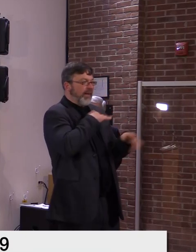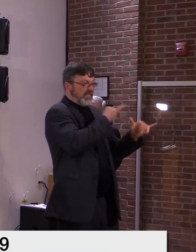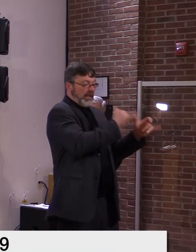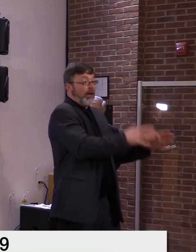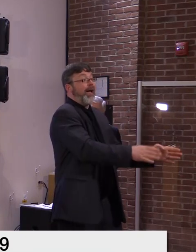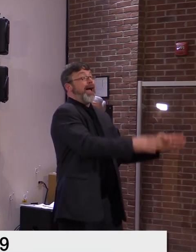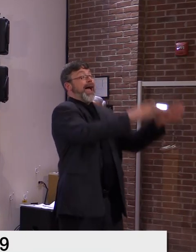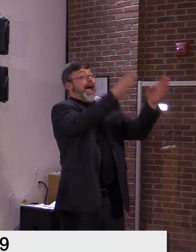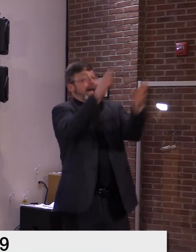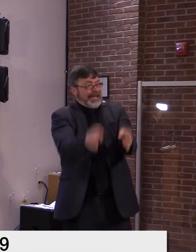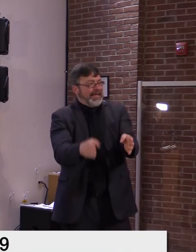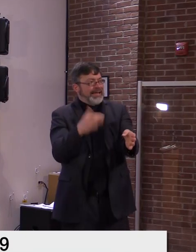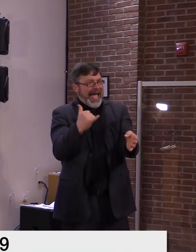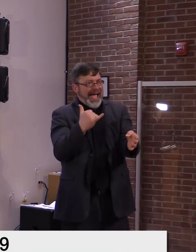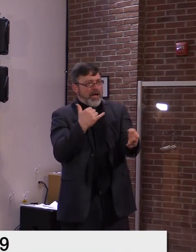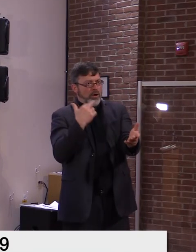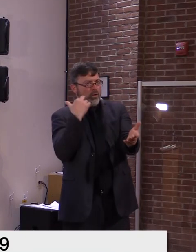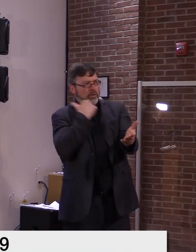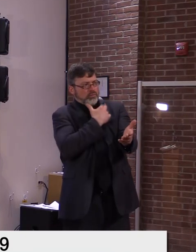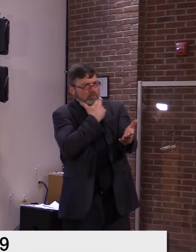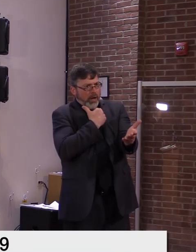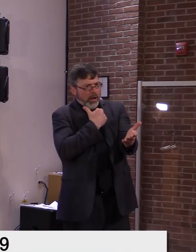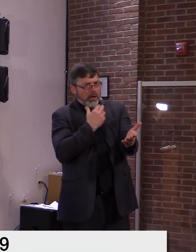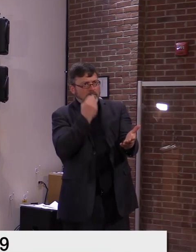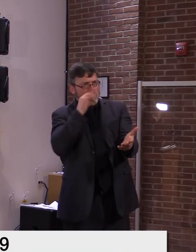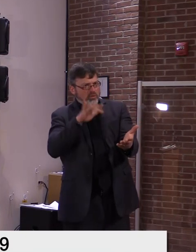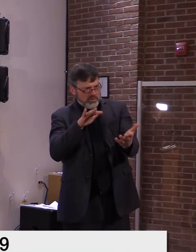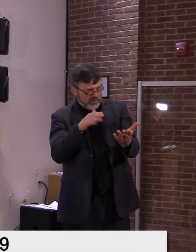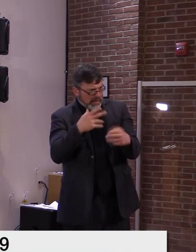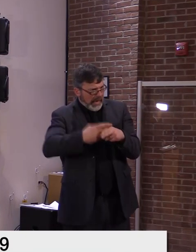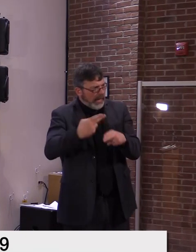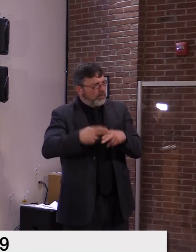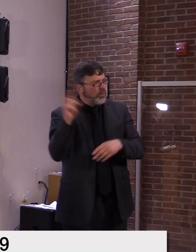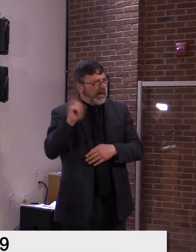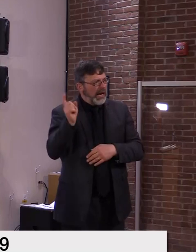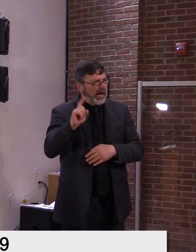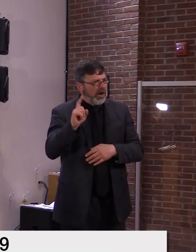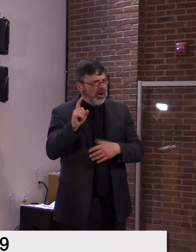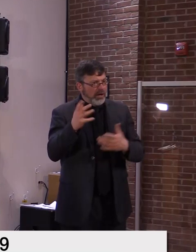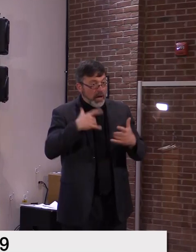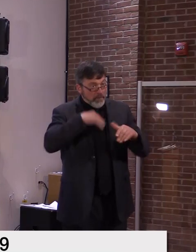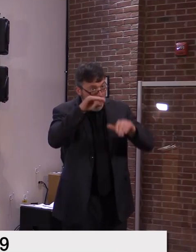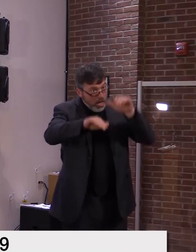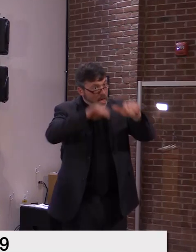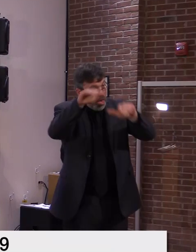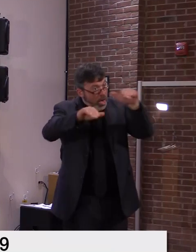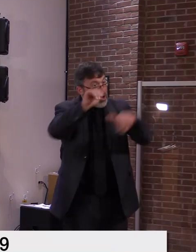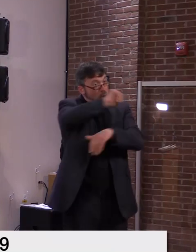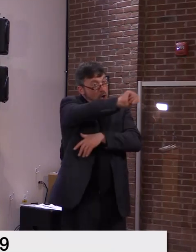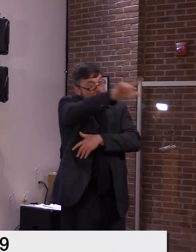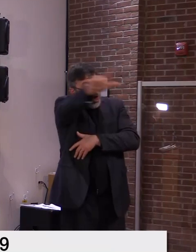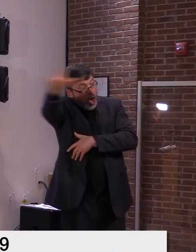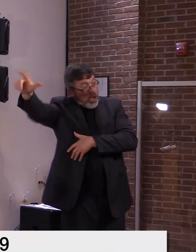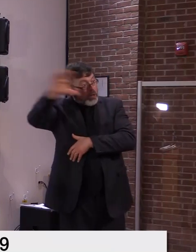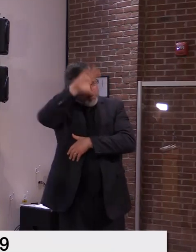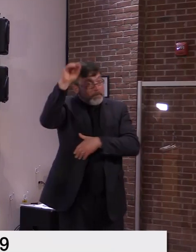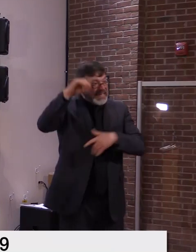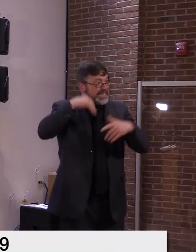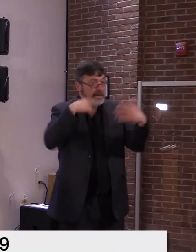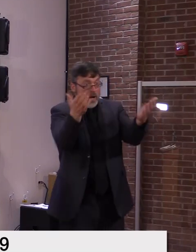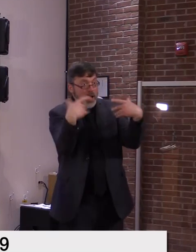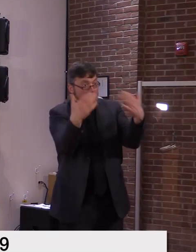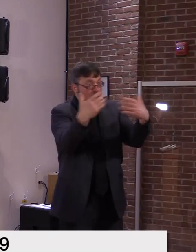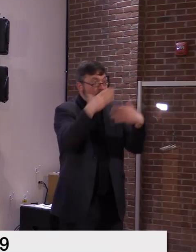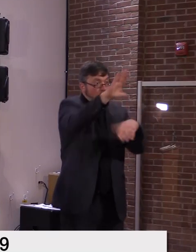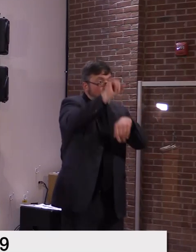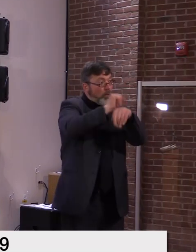difficult to administer and to collect the data and the names. And then again, to figure out how are we going to actually